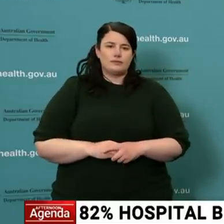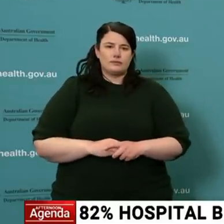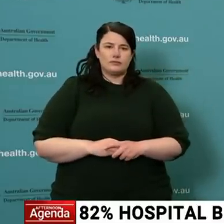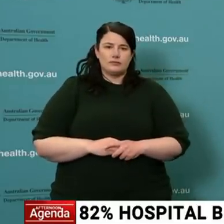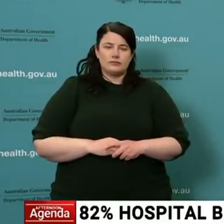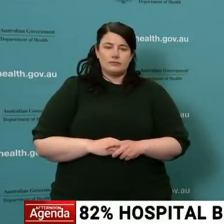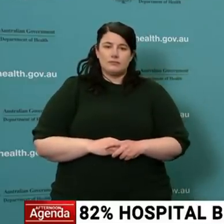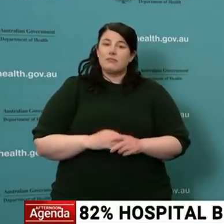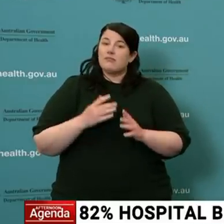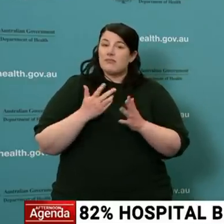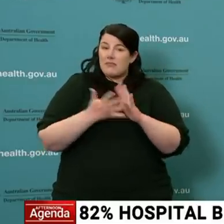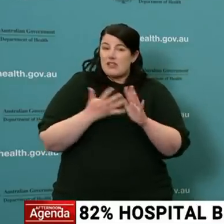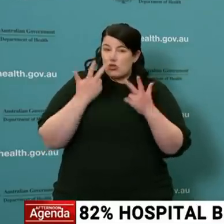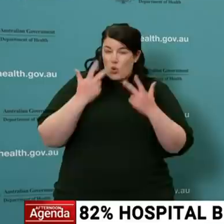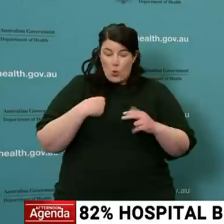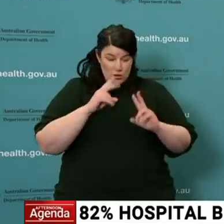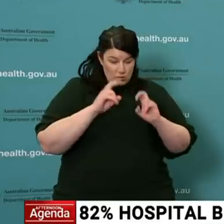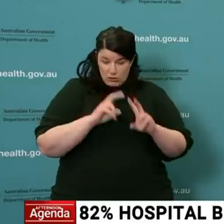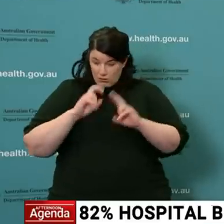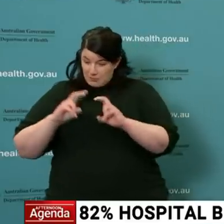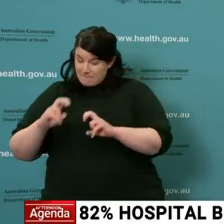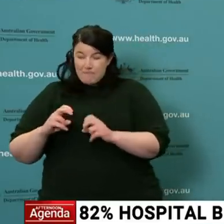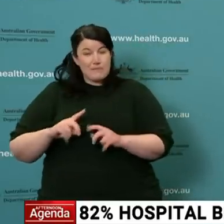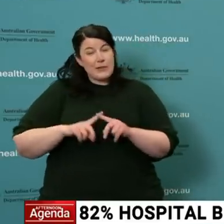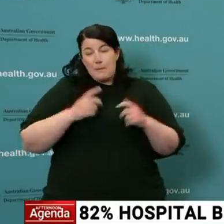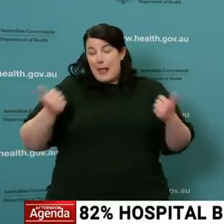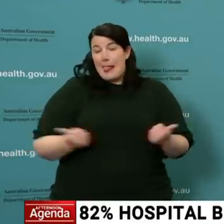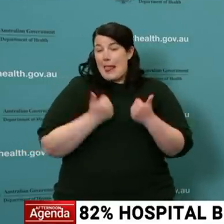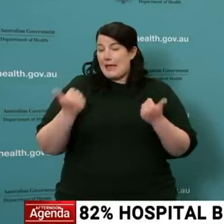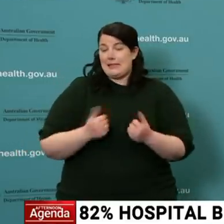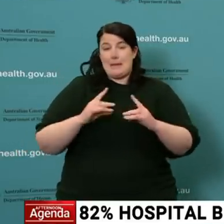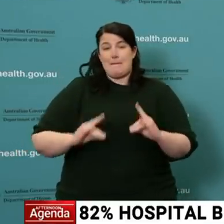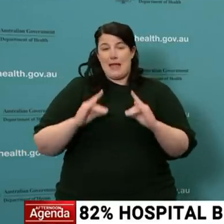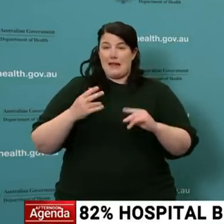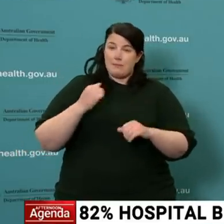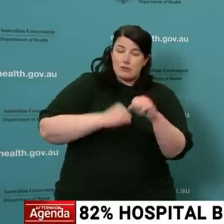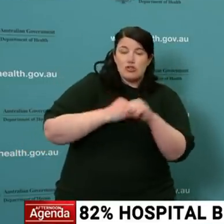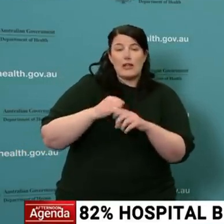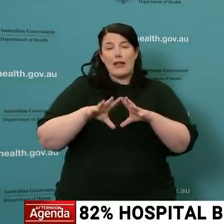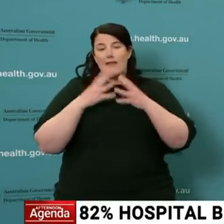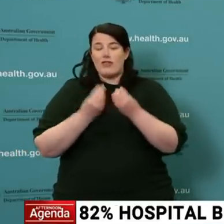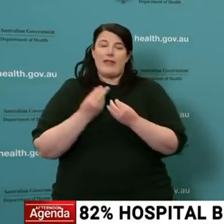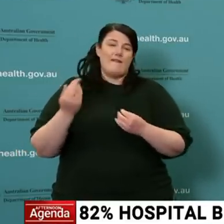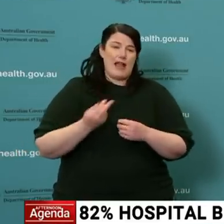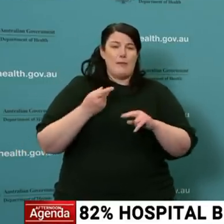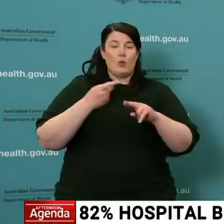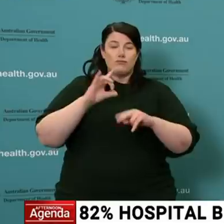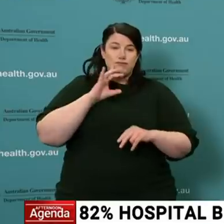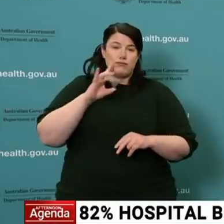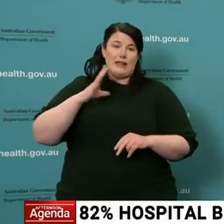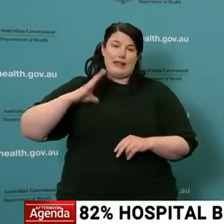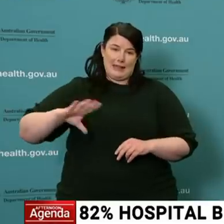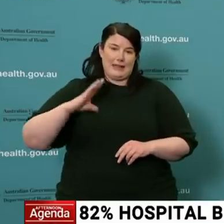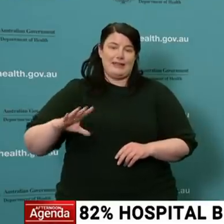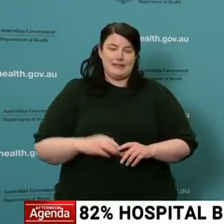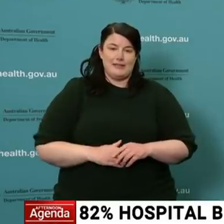have significant capacity within our system still before we hit that point where we would actually need to surge. This is great